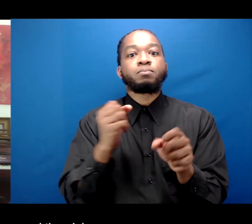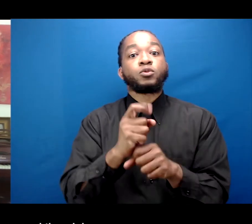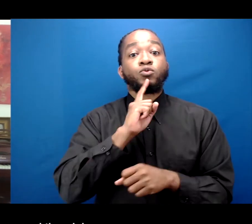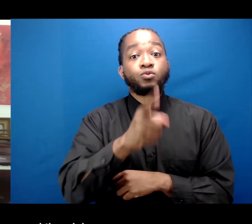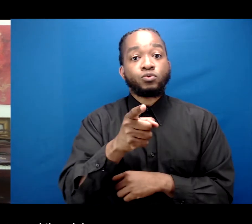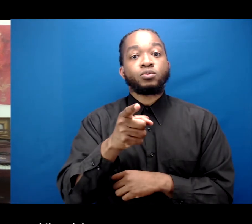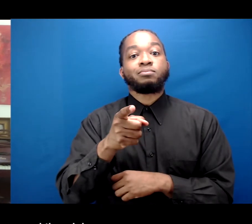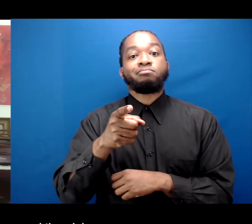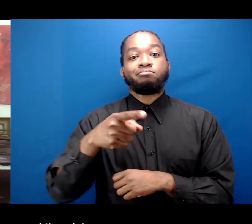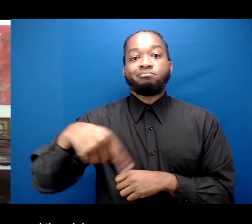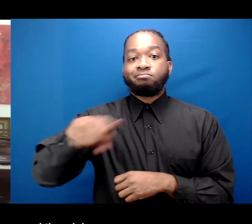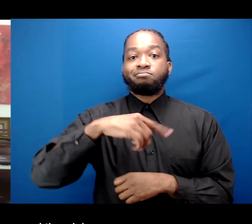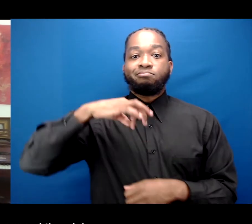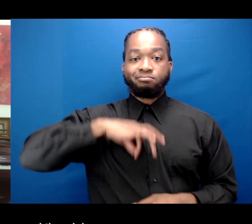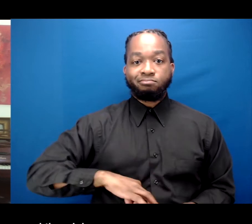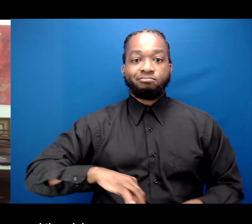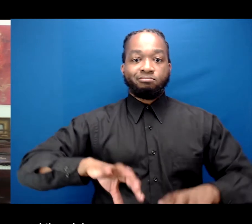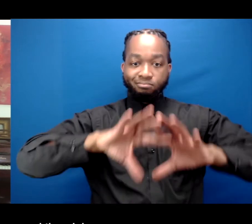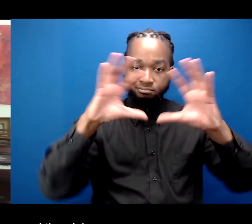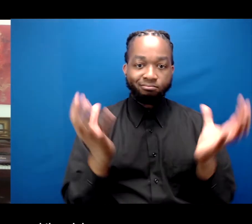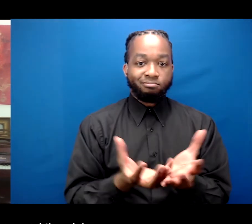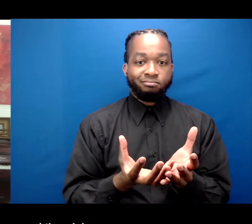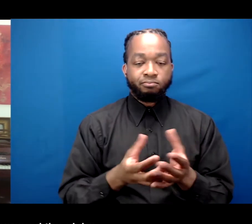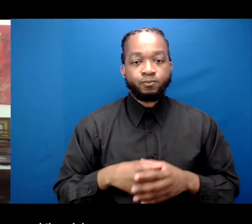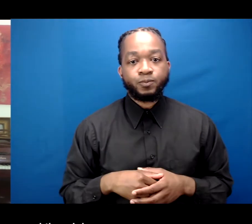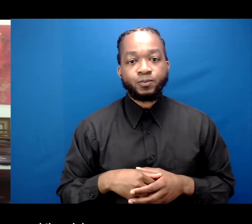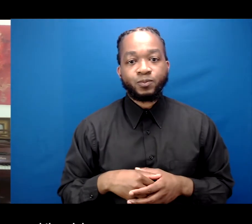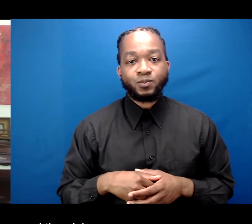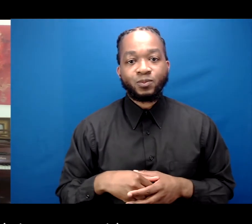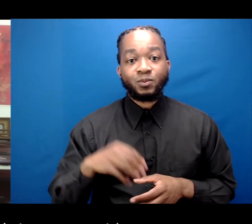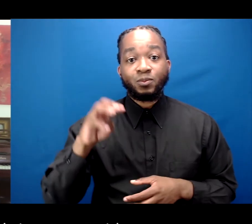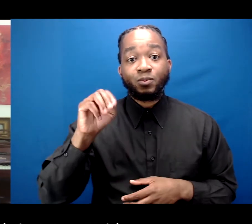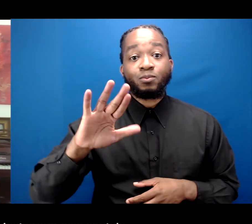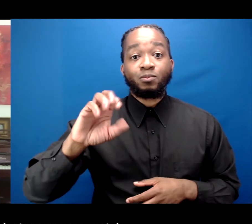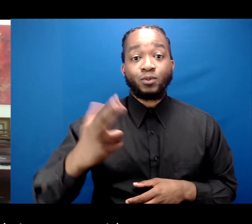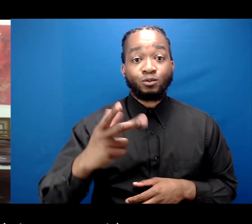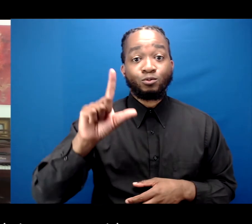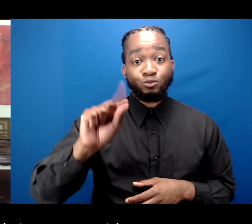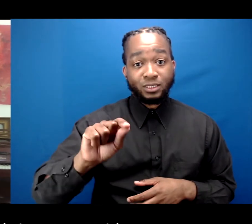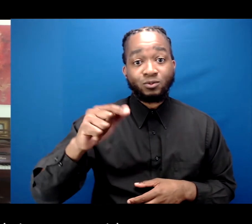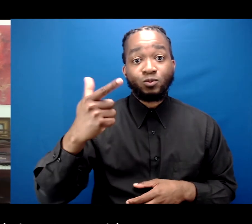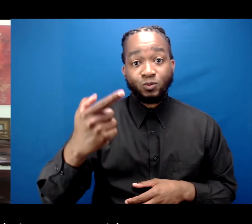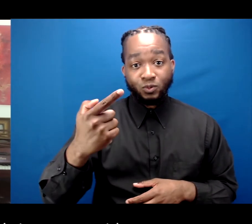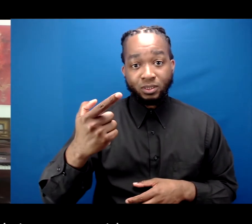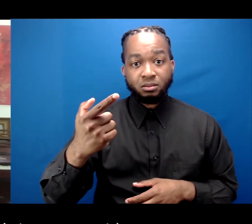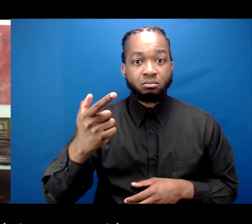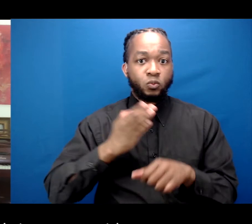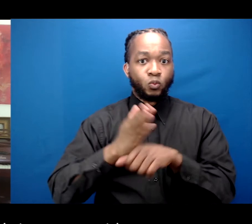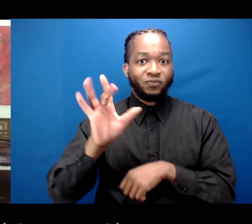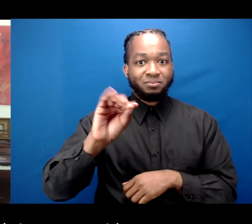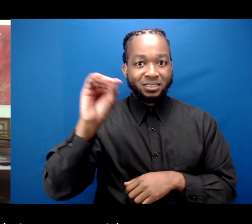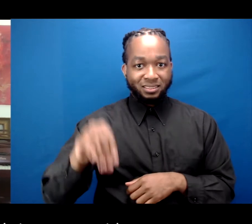globe. As of March 2021, more than 80% of the images displayed on Facebook and Instagram